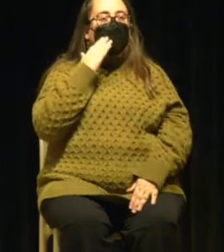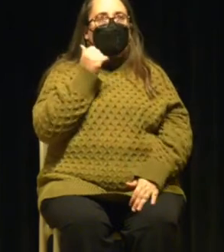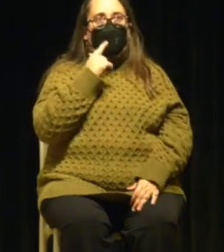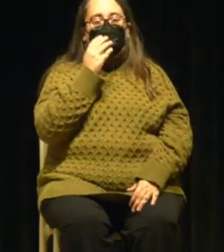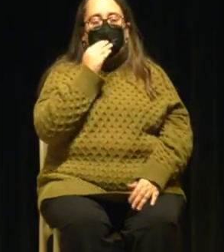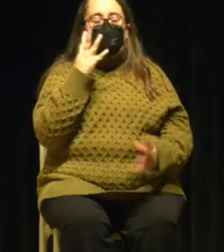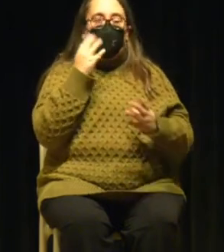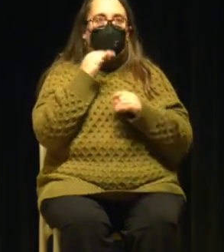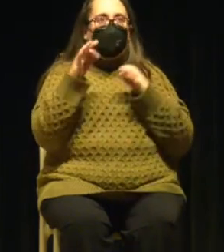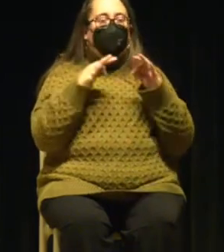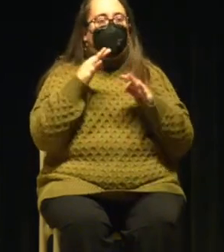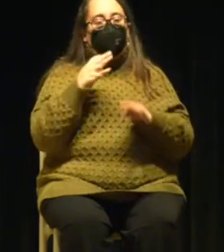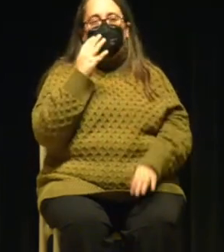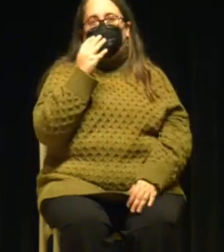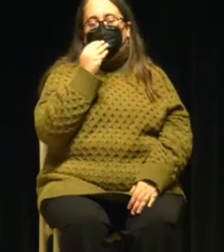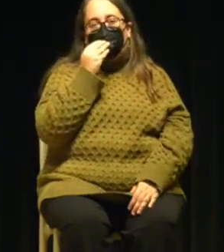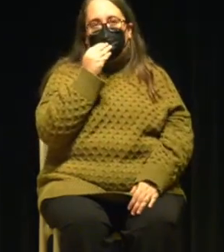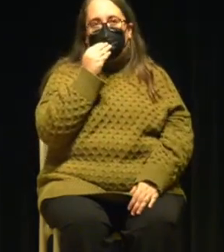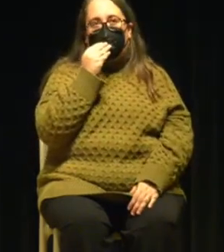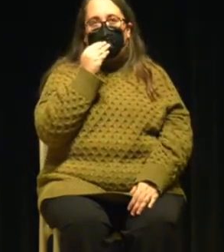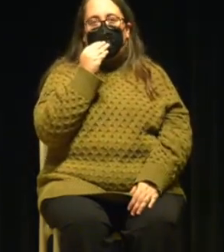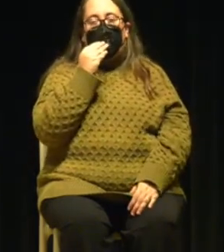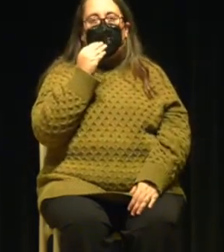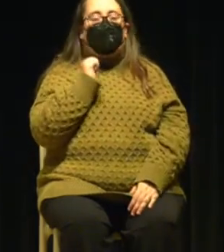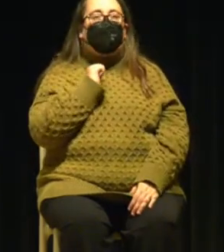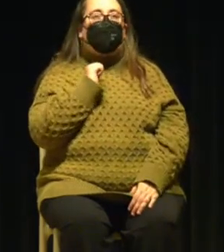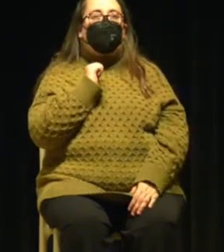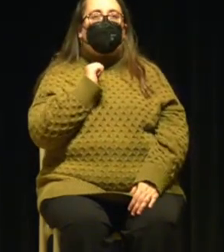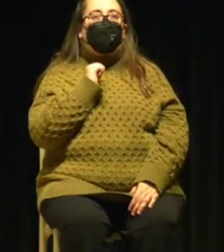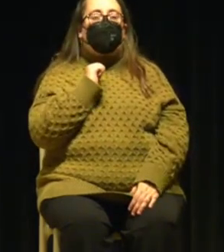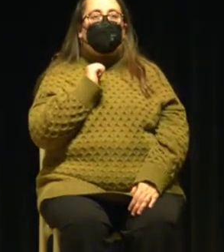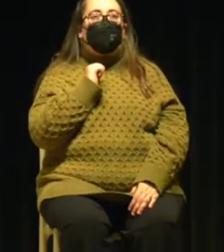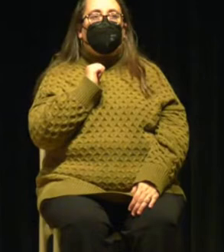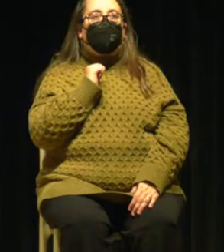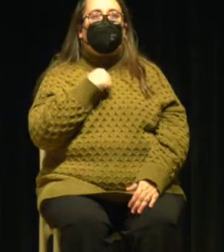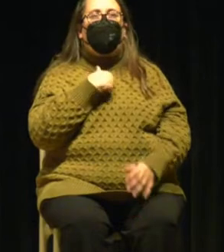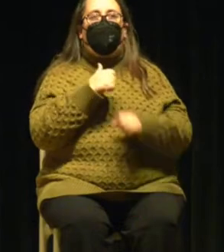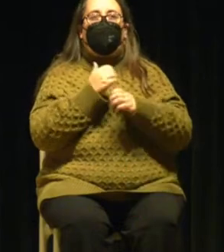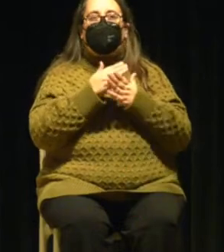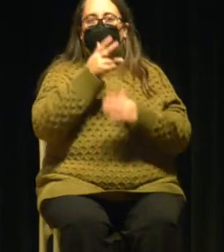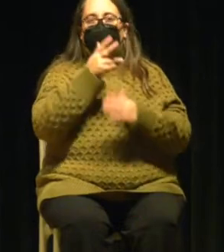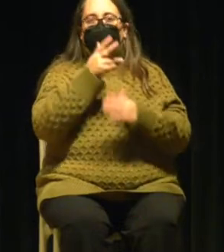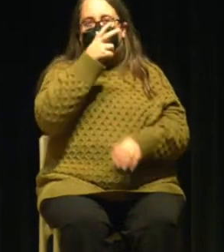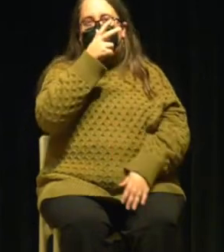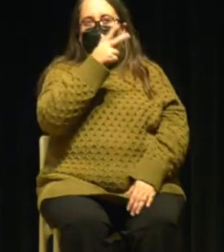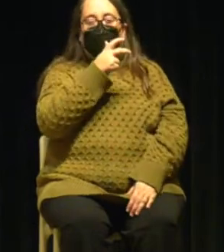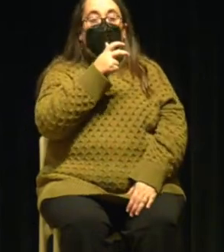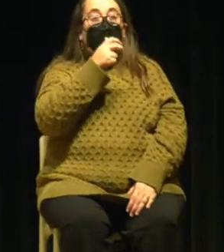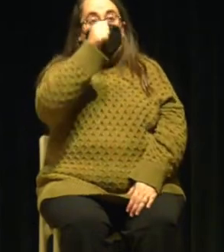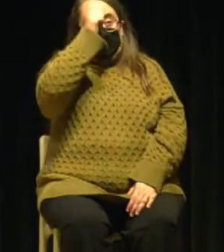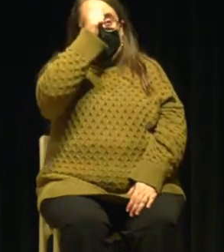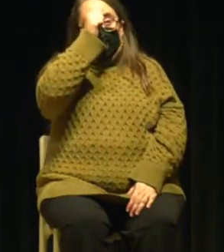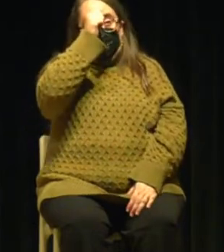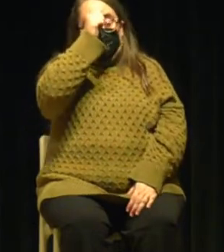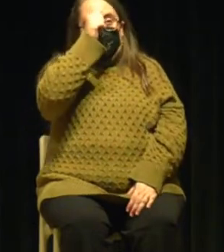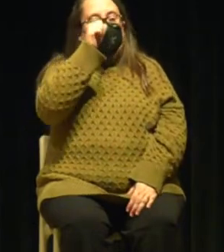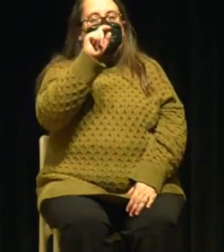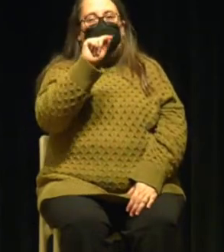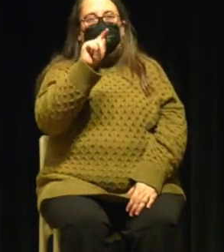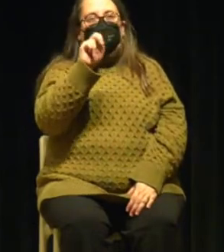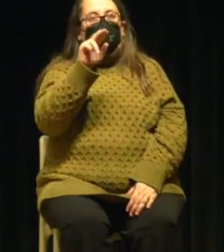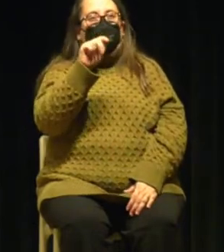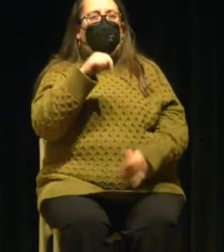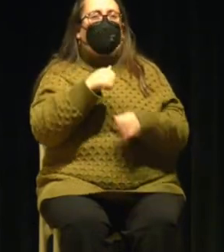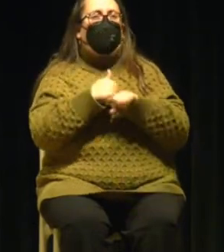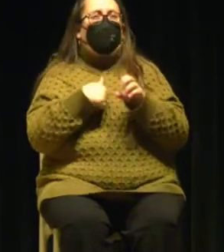beautiful descriptions of food. And I had gotten some not very good Indian takeout while I was reading your book, and it made me